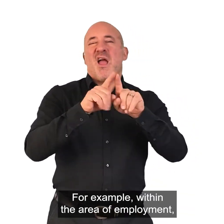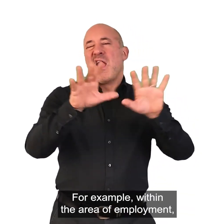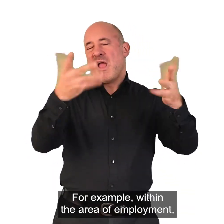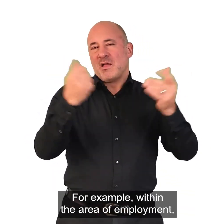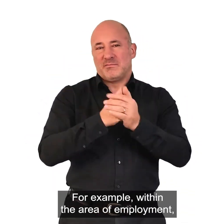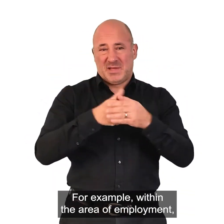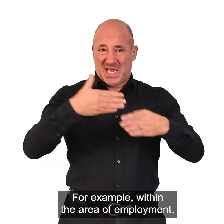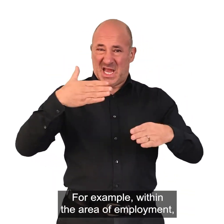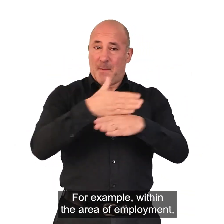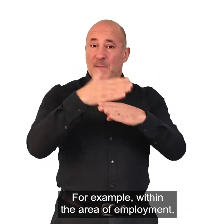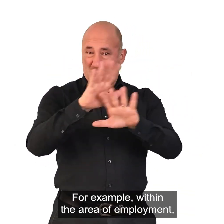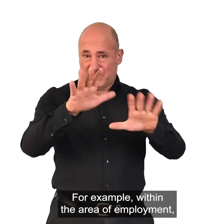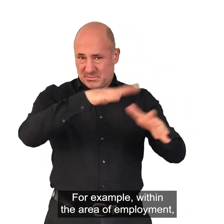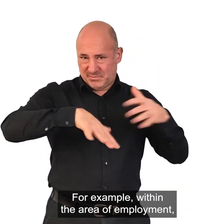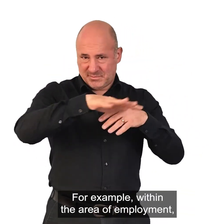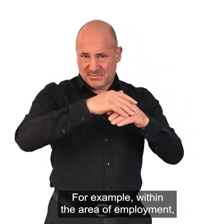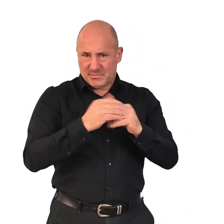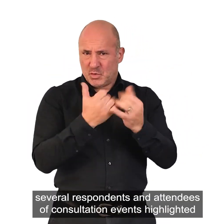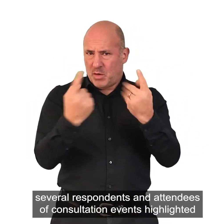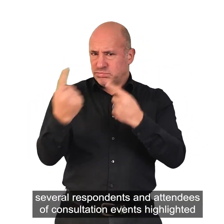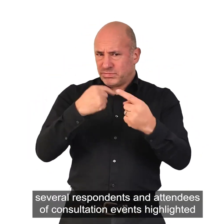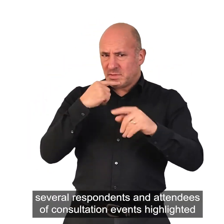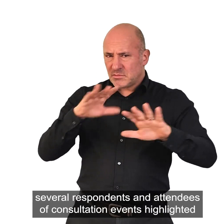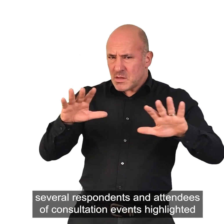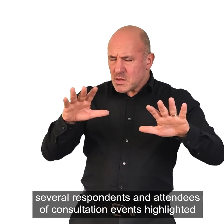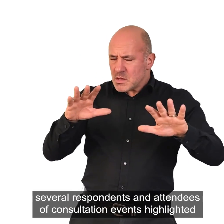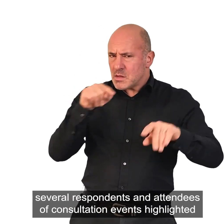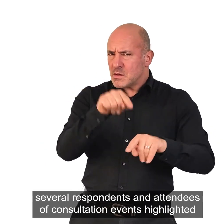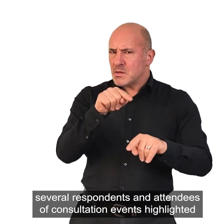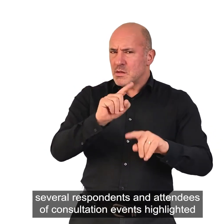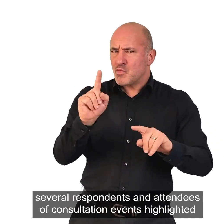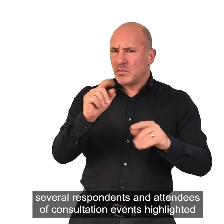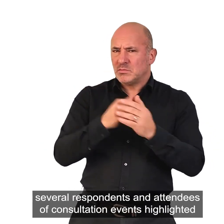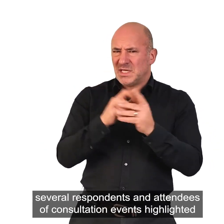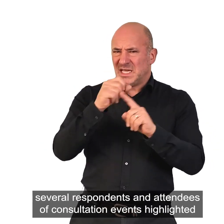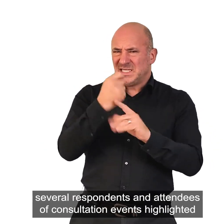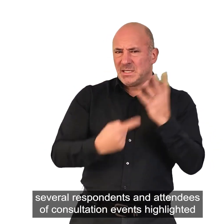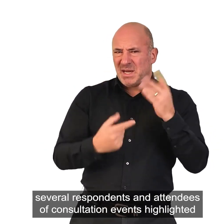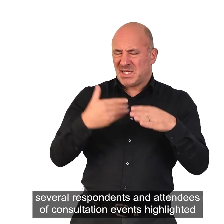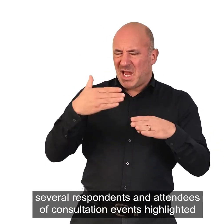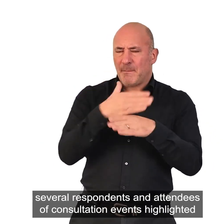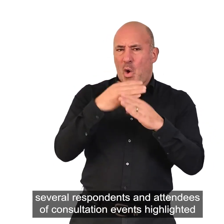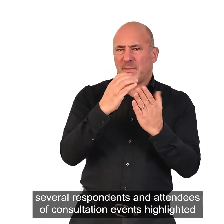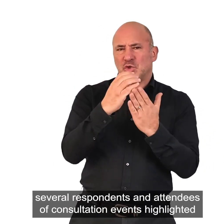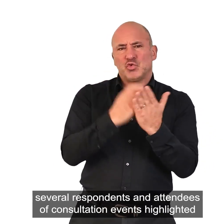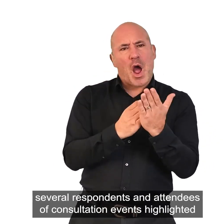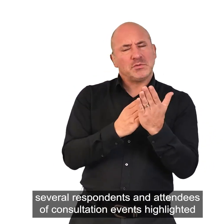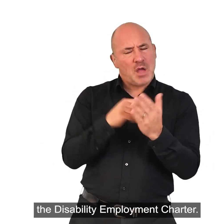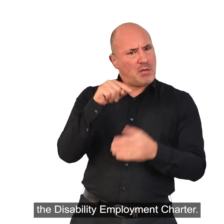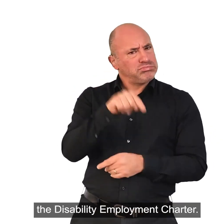For example, within the area of employment, several respondents and attendees of consultation events highlighted